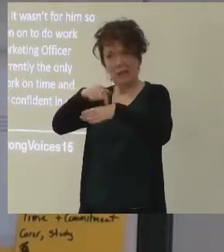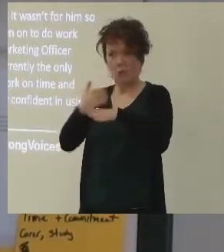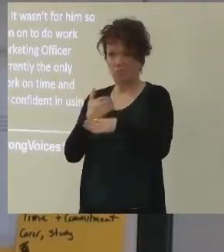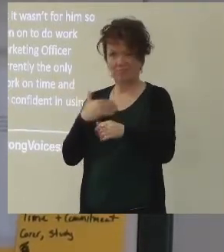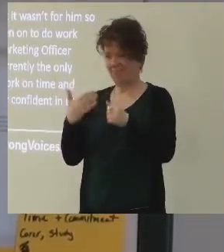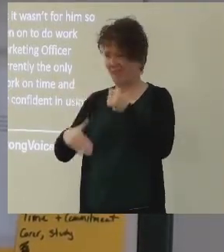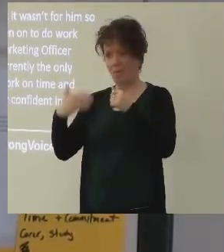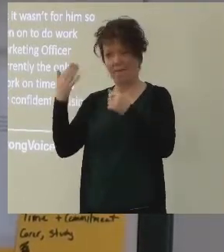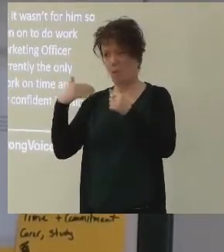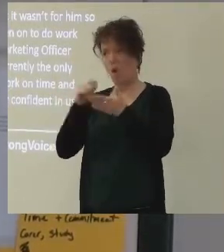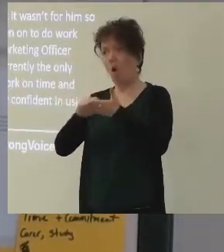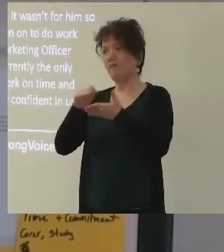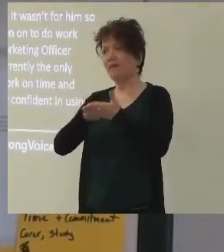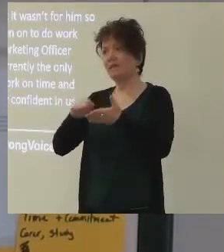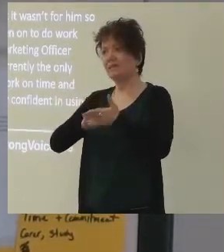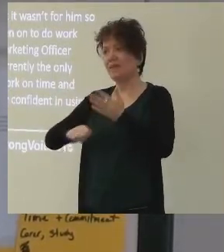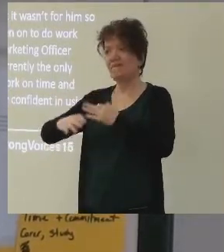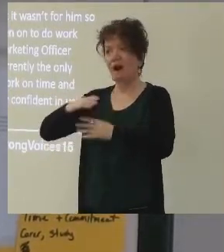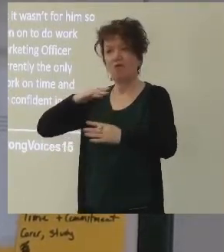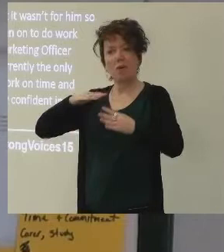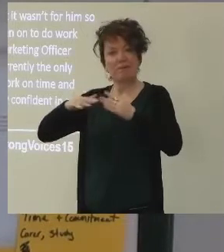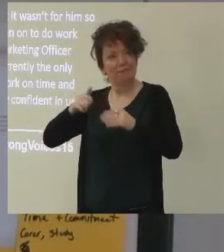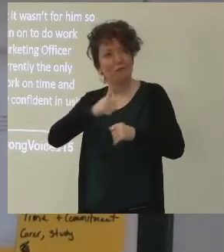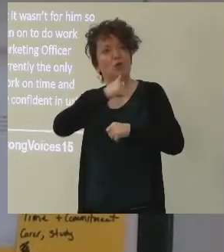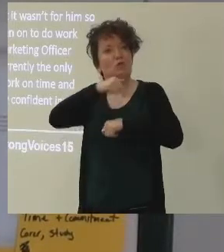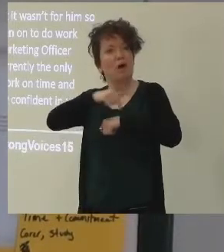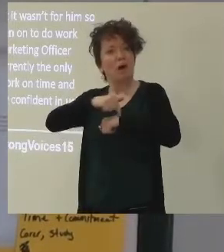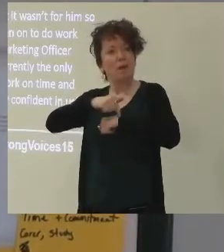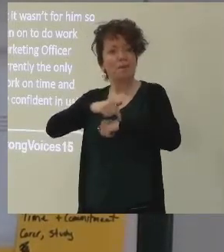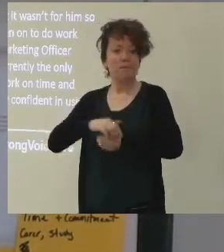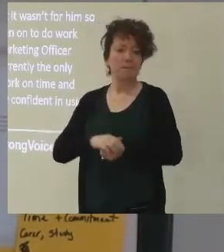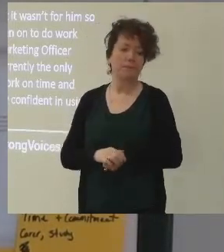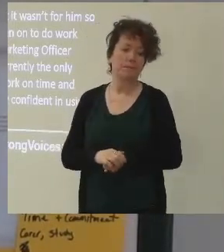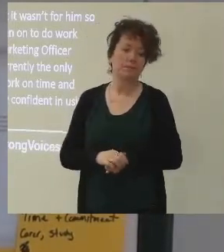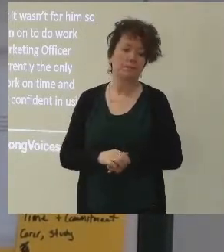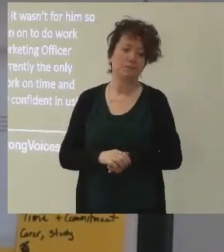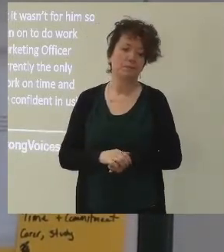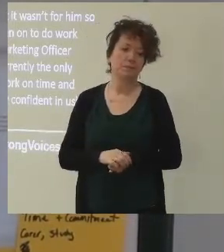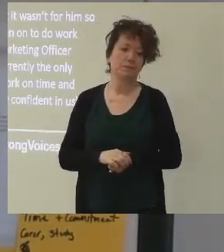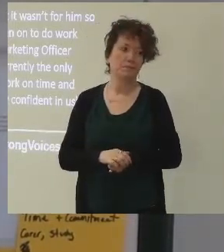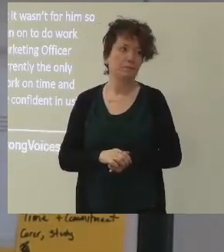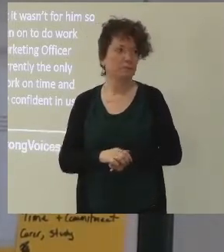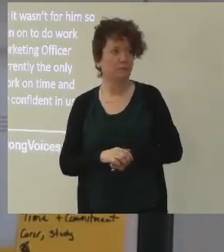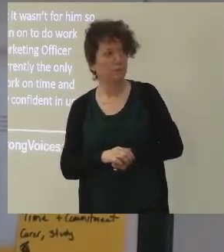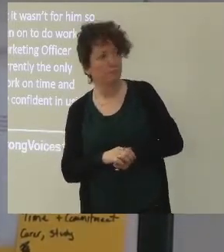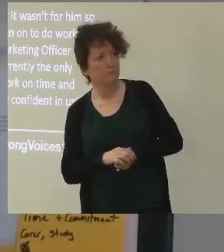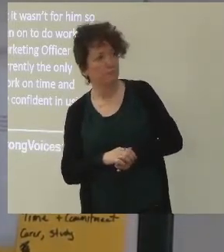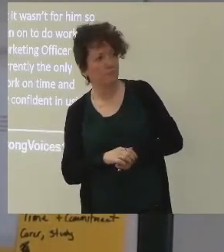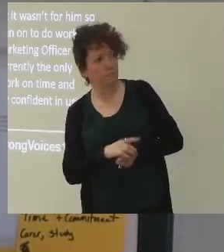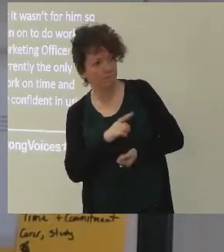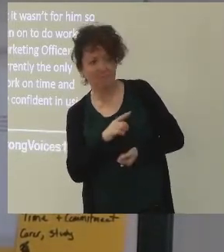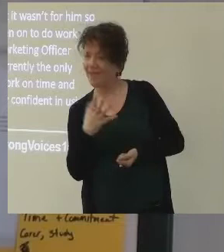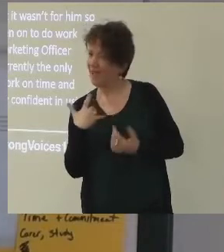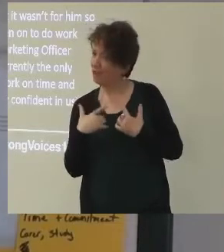office environment before. So things that we need to think about with him are, can see some